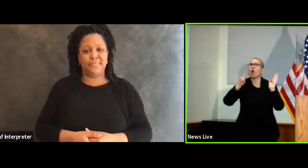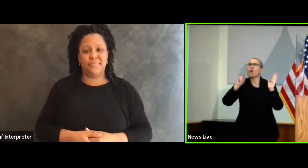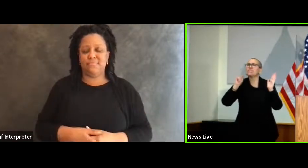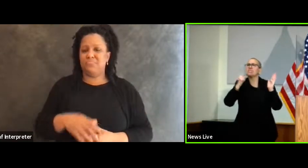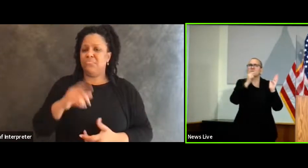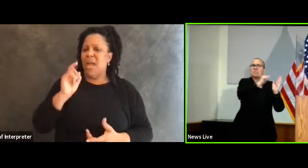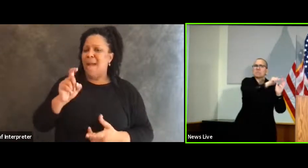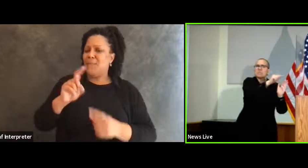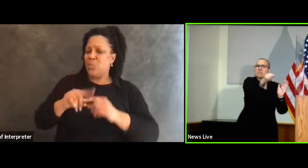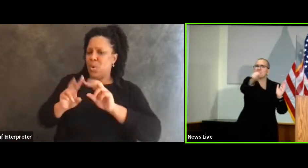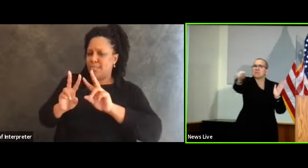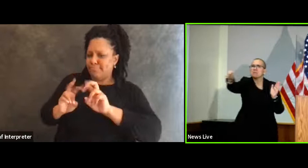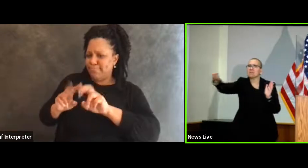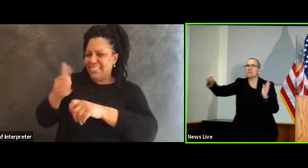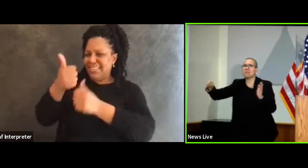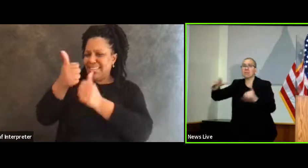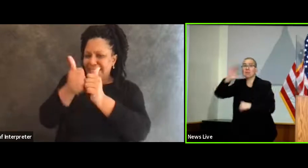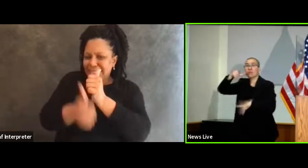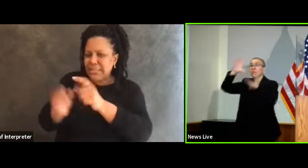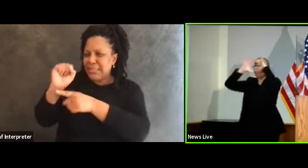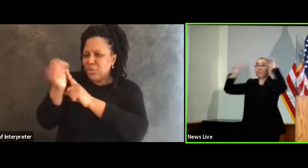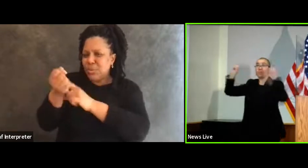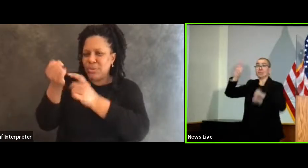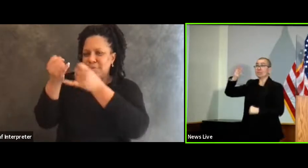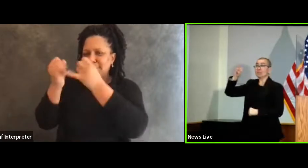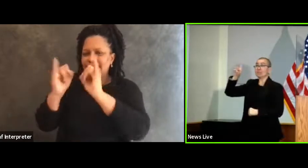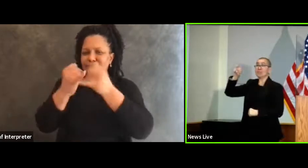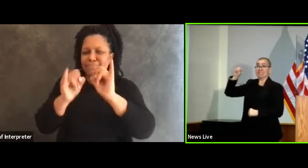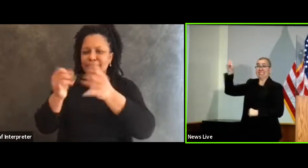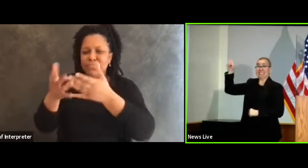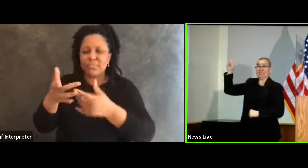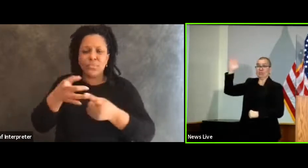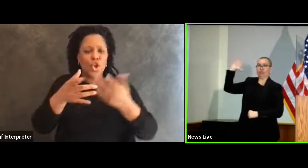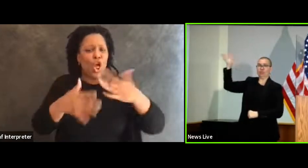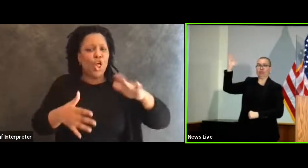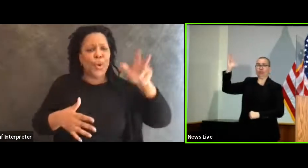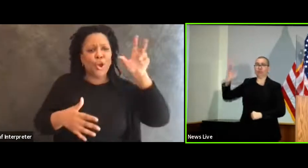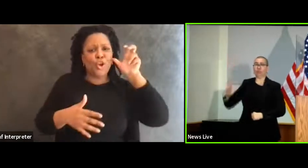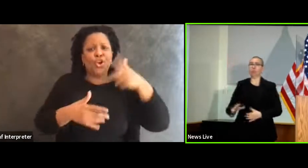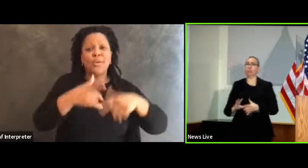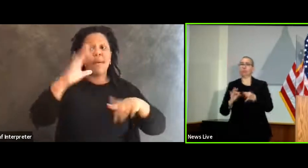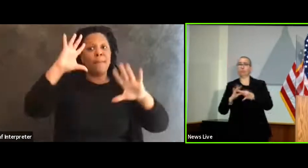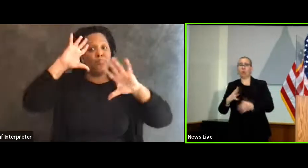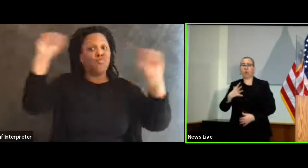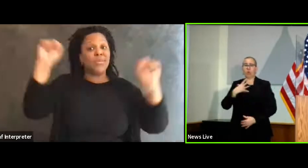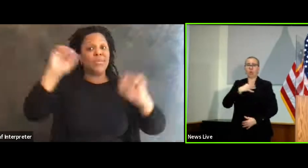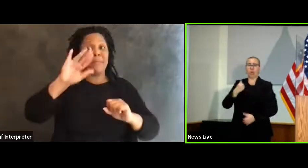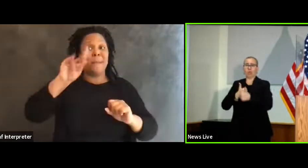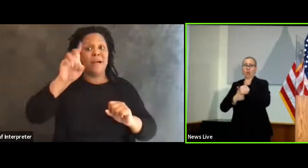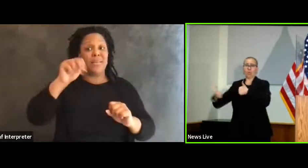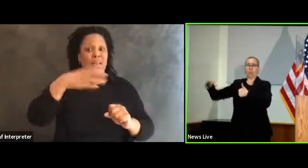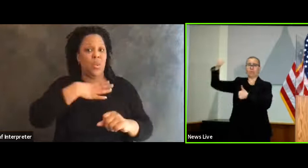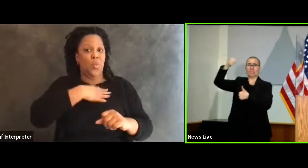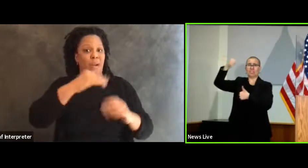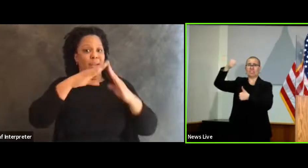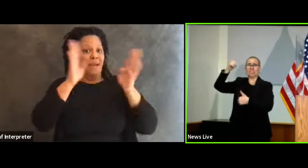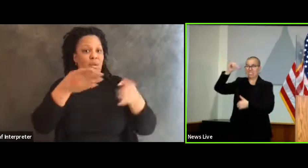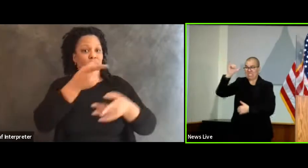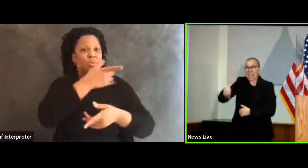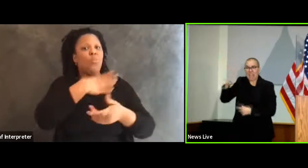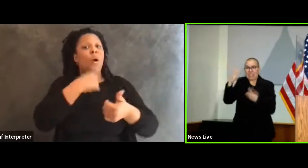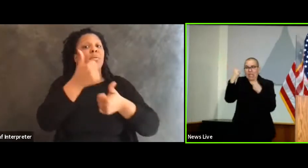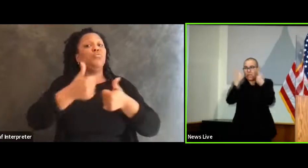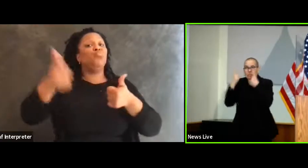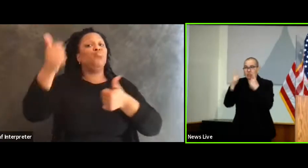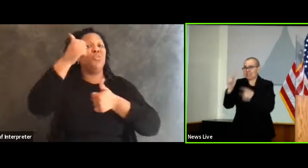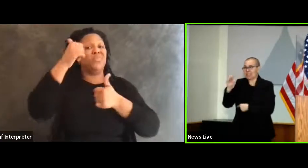about this. You heard President Biden talk about it. White supremacist extremism is the terrorism that we need to be most concerned about right now. And we need to take